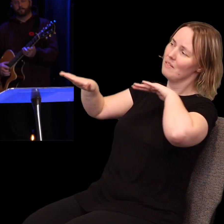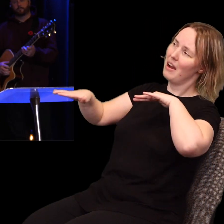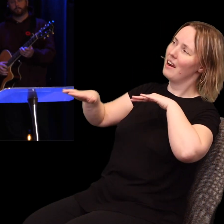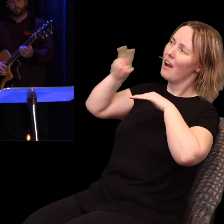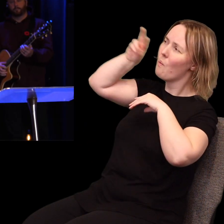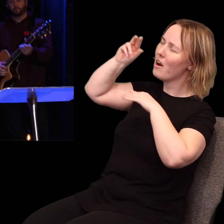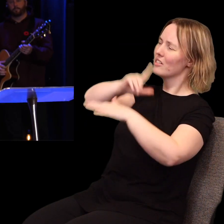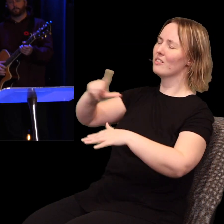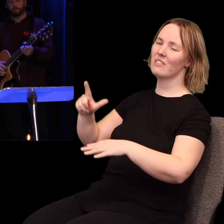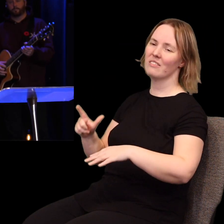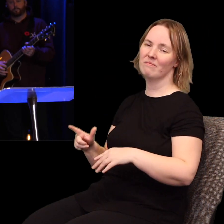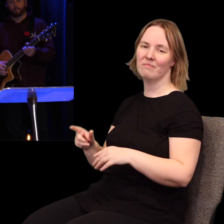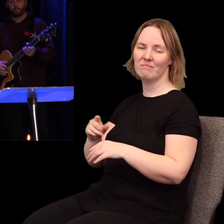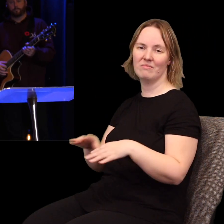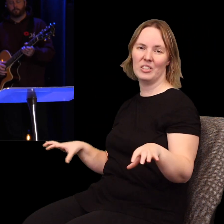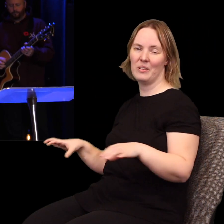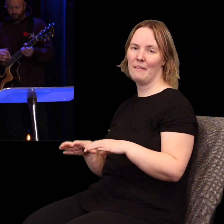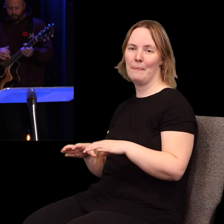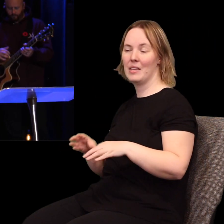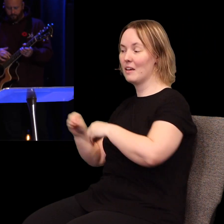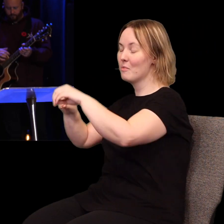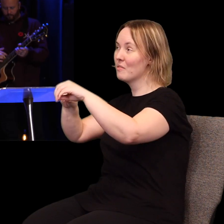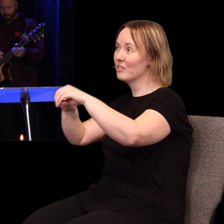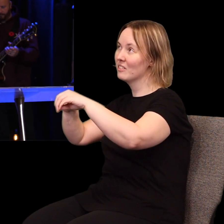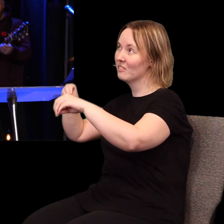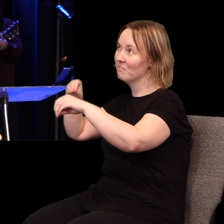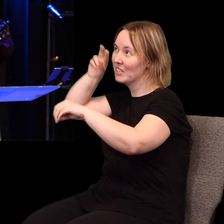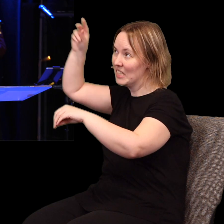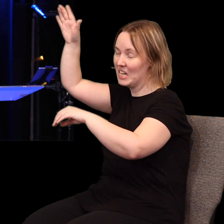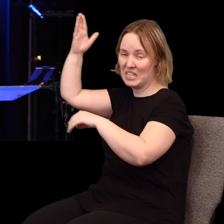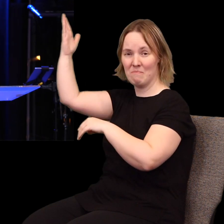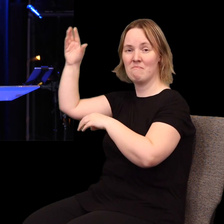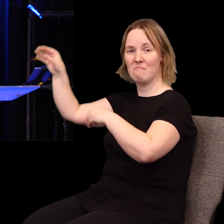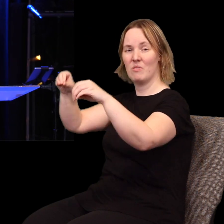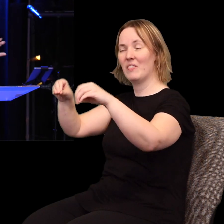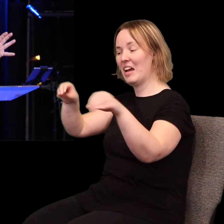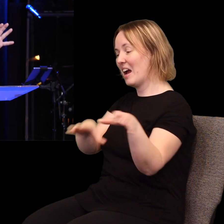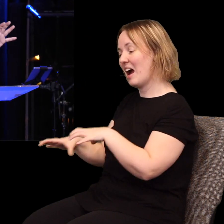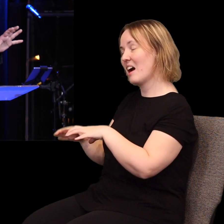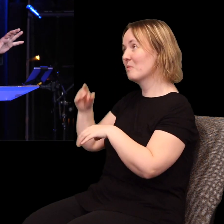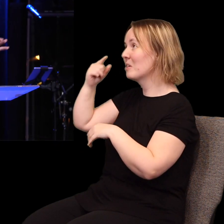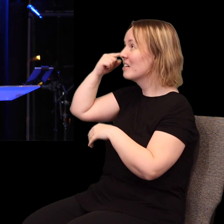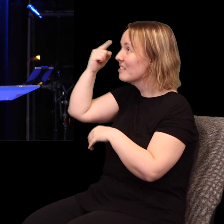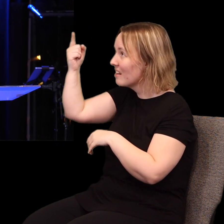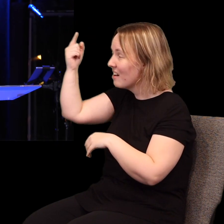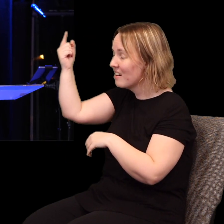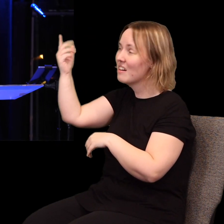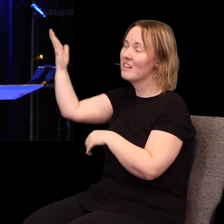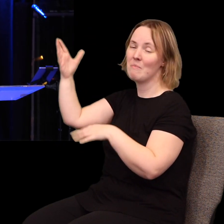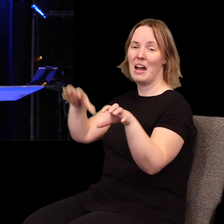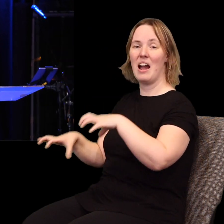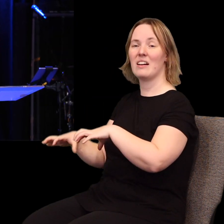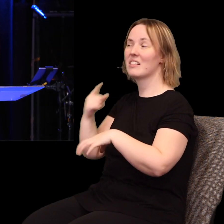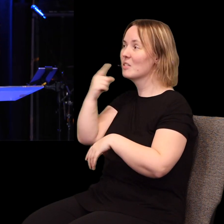and watched the Lord do it. I stayed out of his way, and then I moved when I saw him move. I acted when I saw him act. I spoke